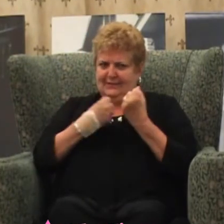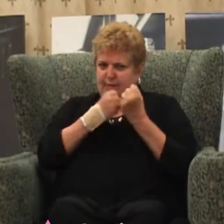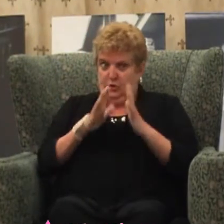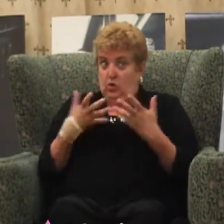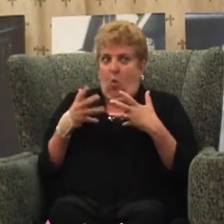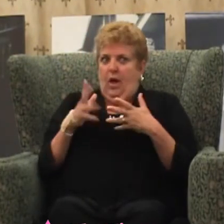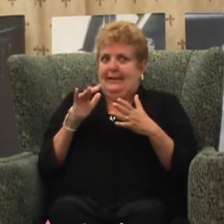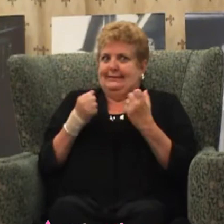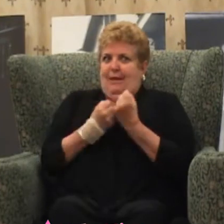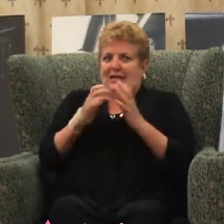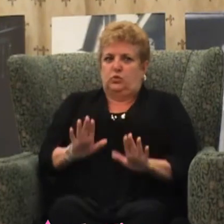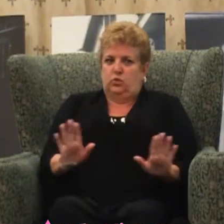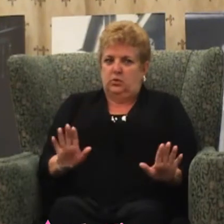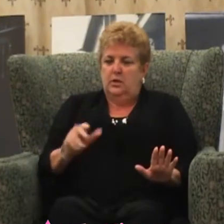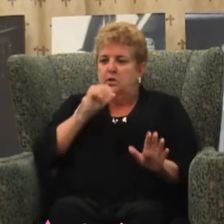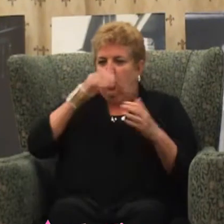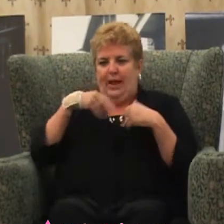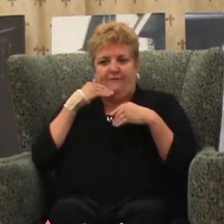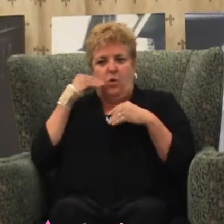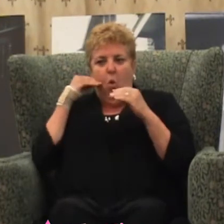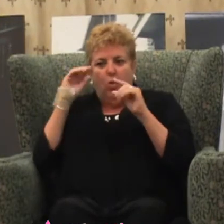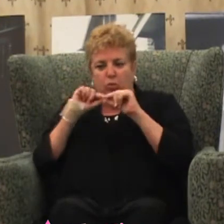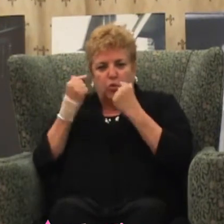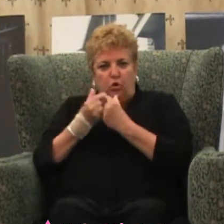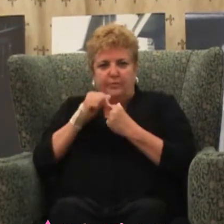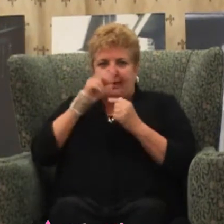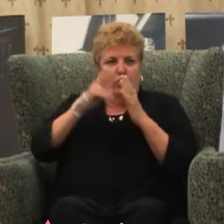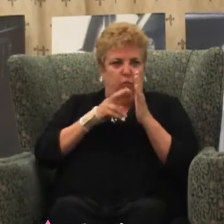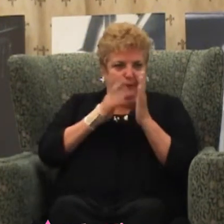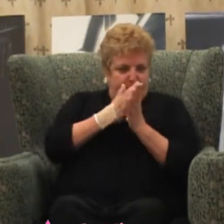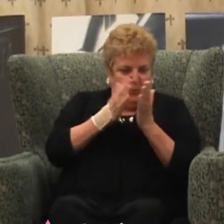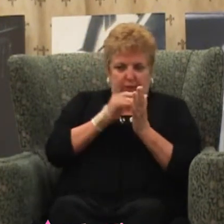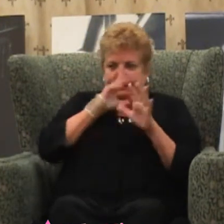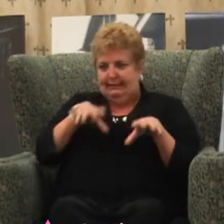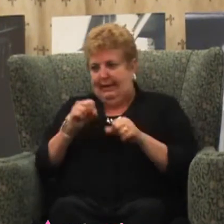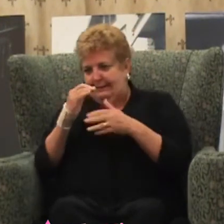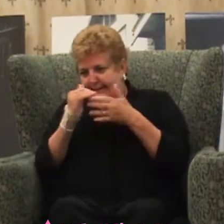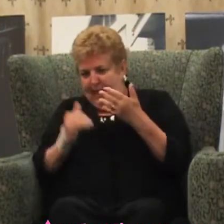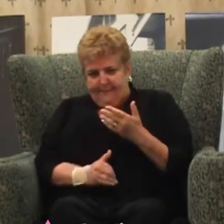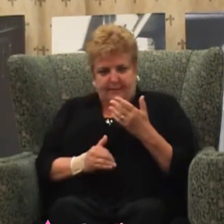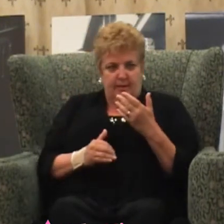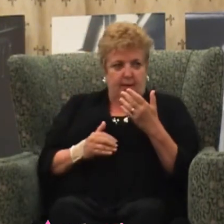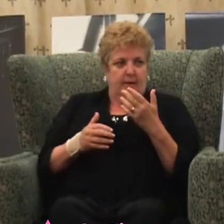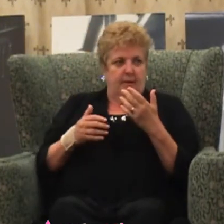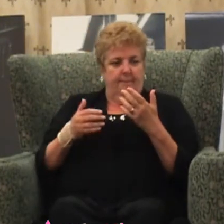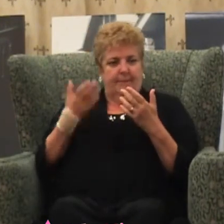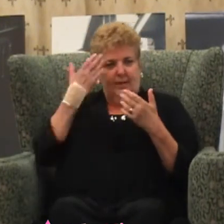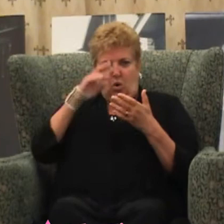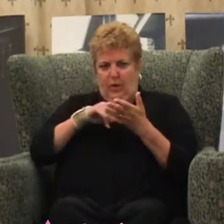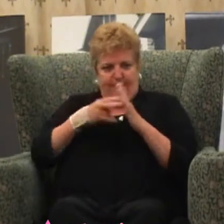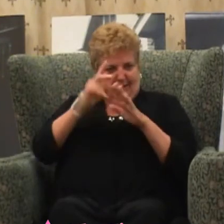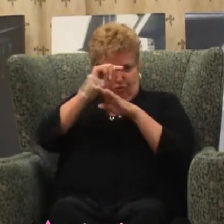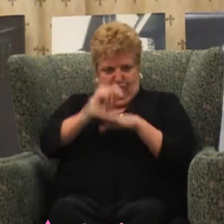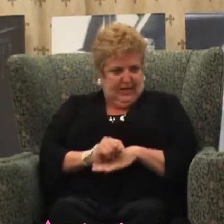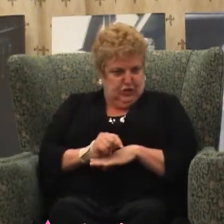sponsor. I didn't have a home group or a sponsor. I didn't read the book. I didn't take the steps. I didn't know what a tradition was. I didn't believe in